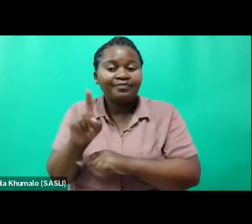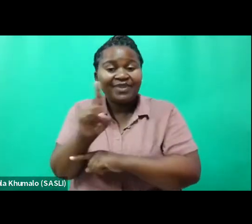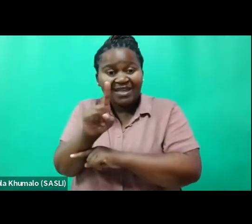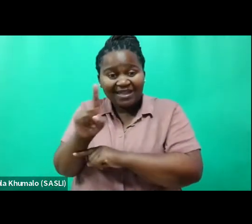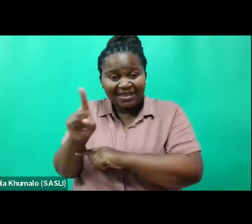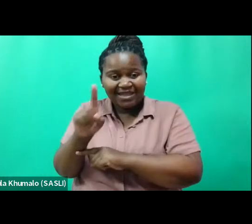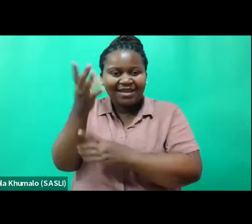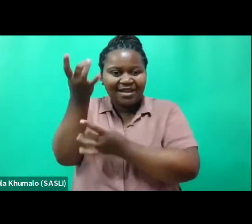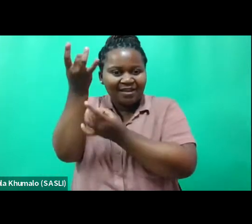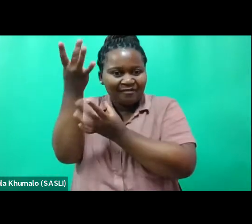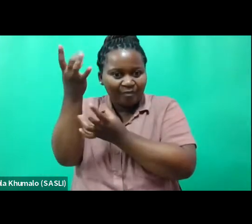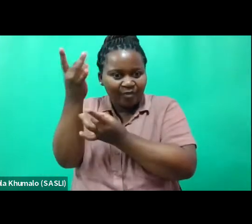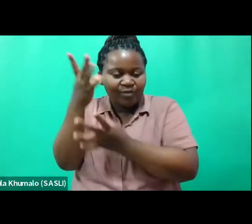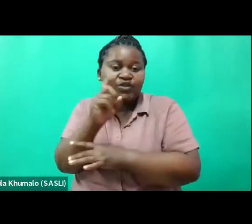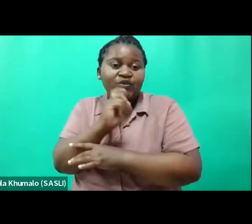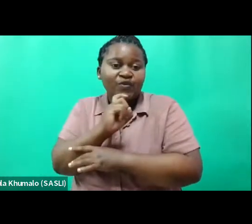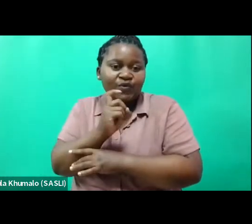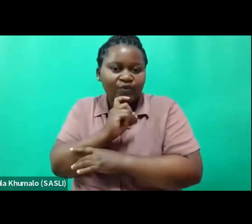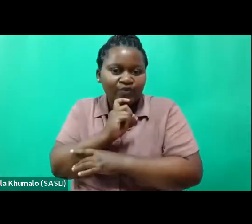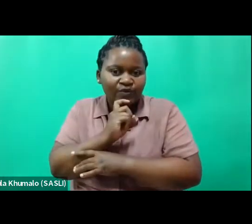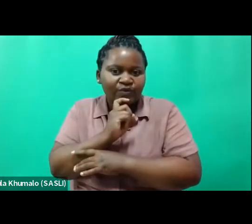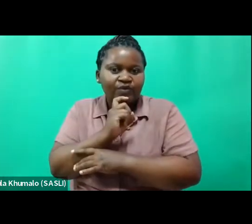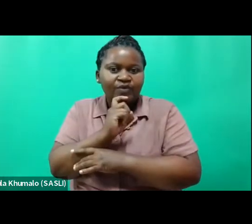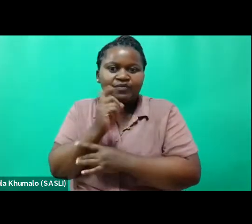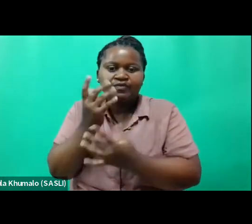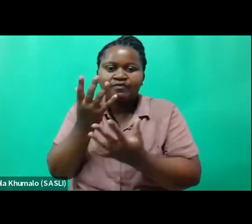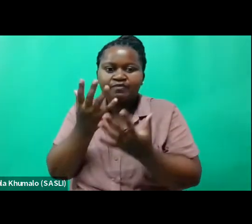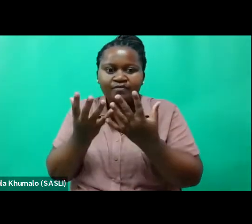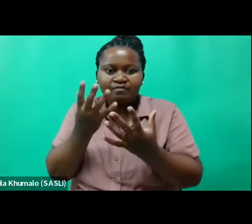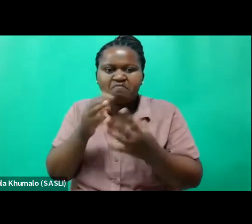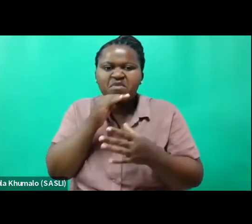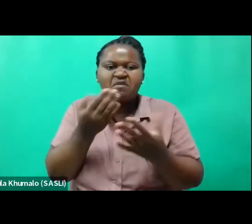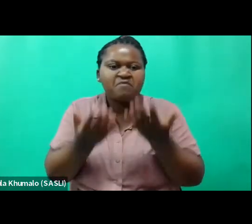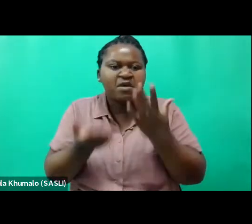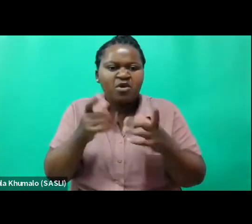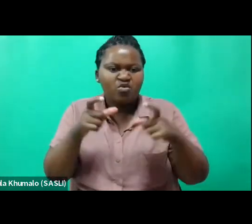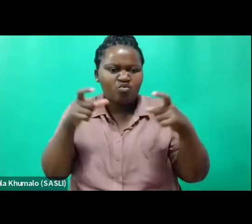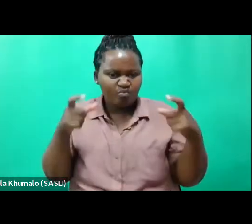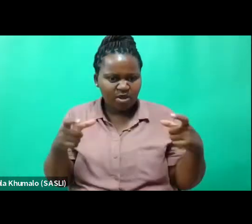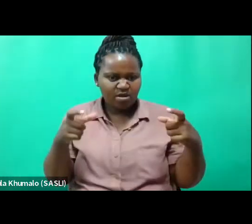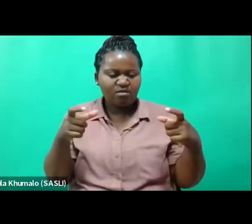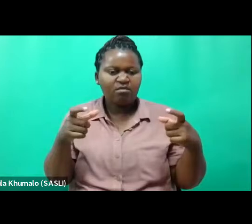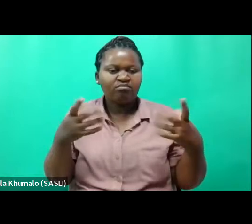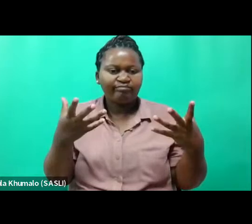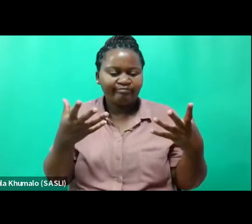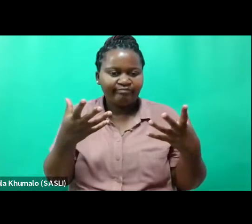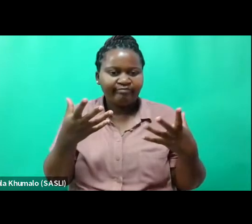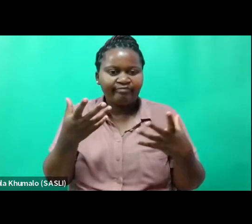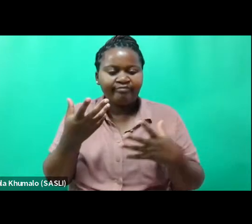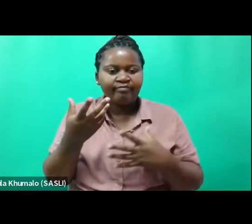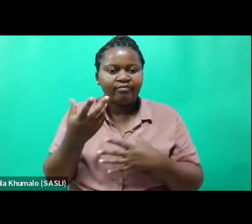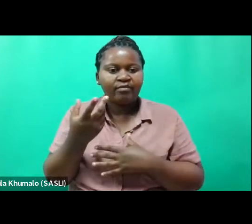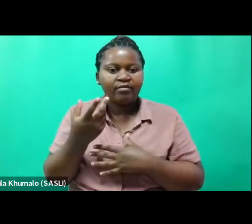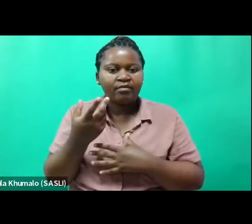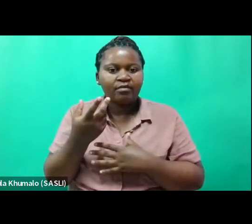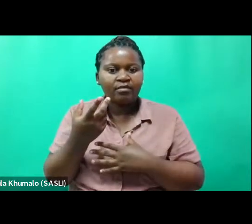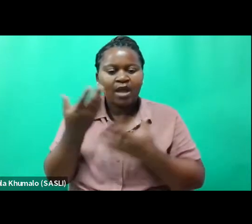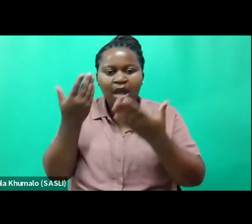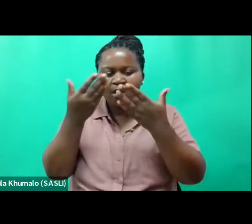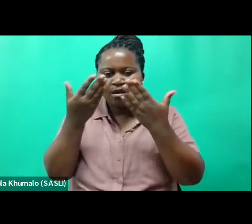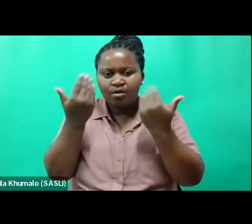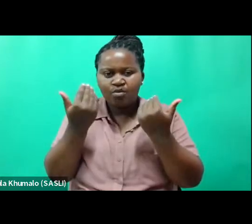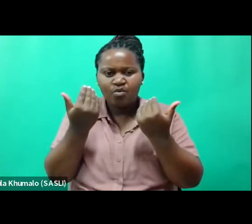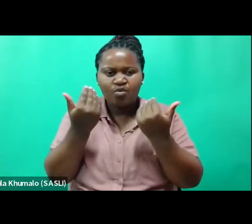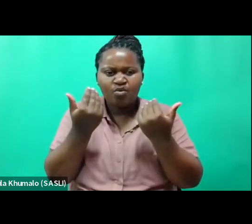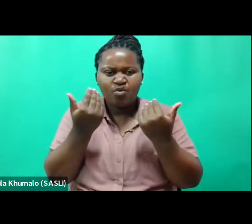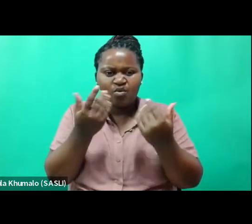have to use might very well be larger, in terms of, I don't even know the correct concept